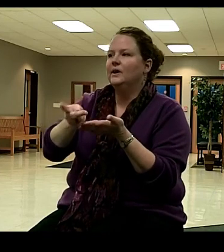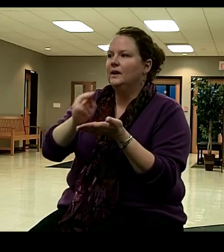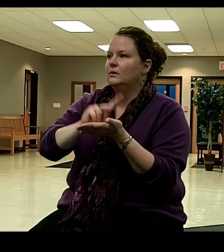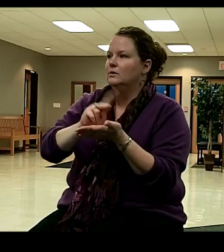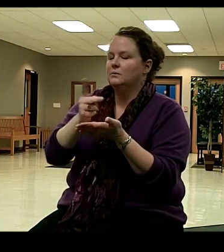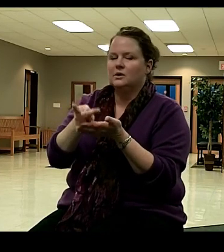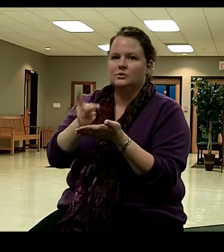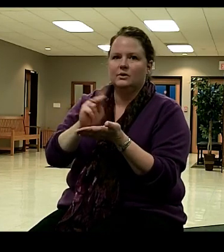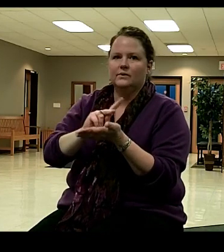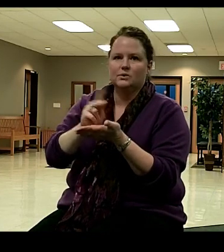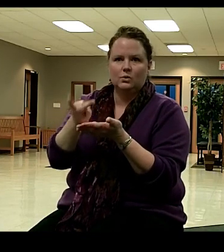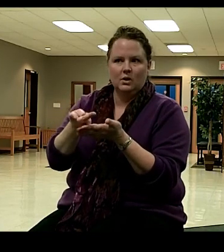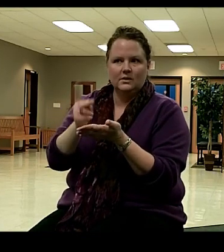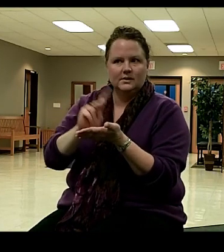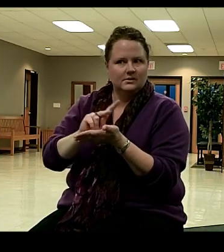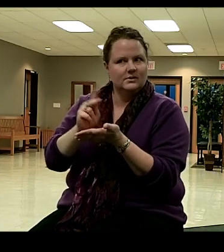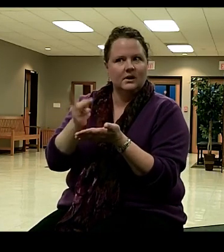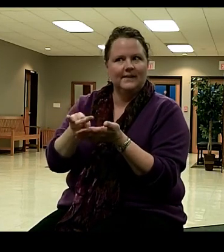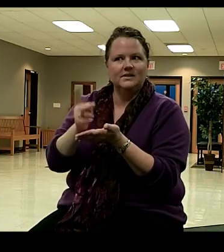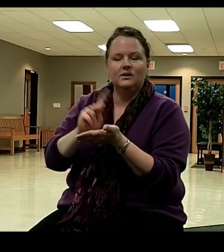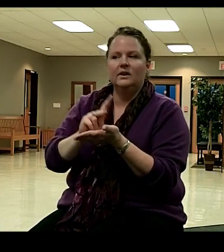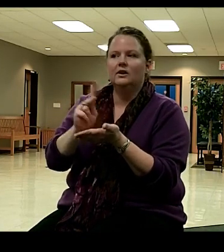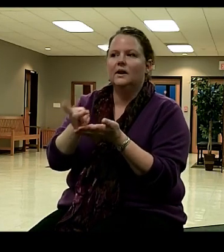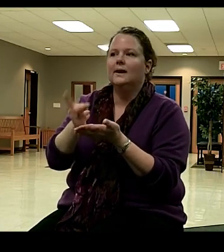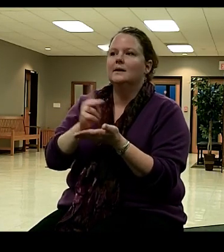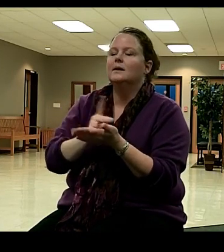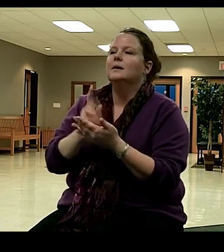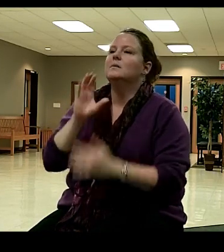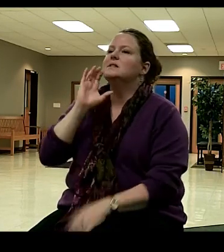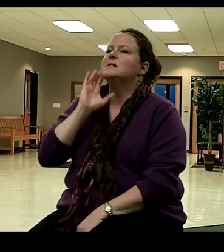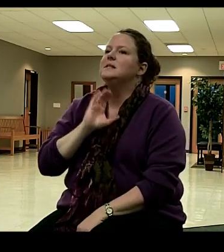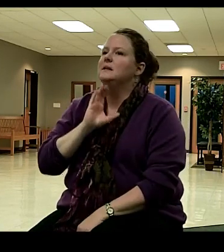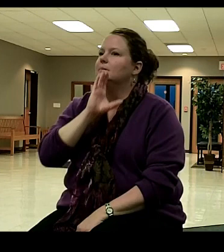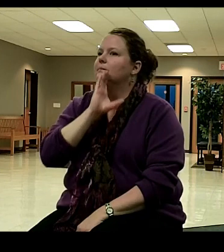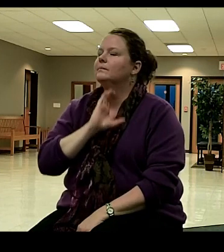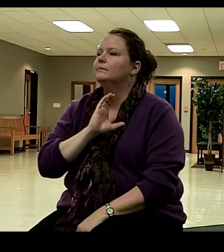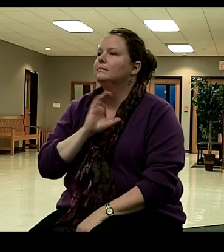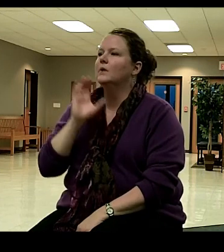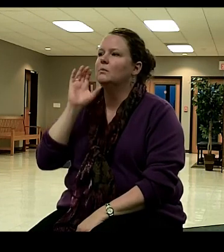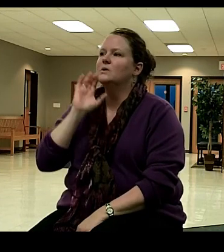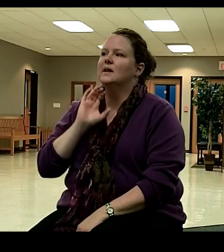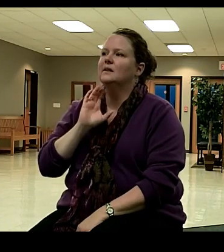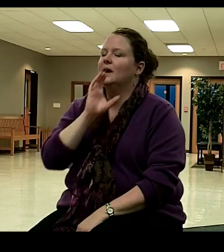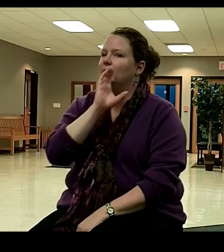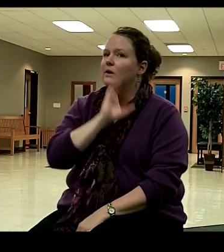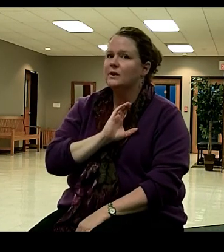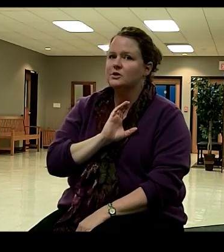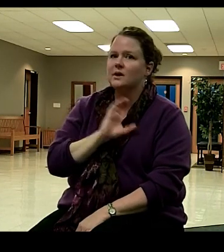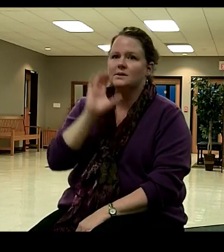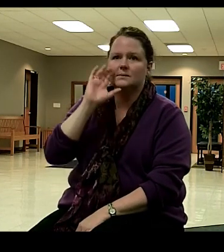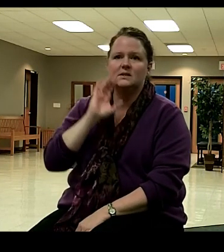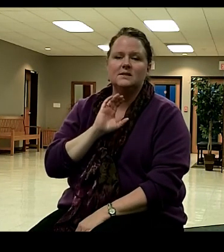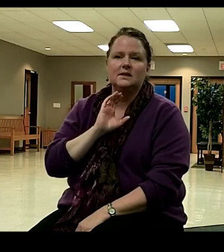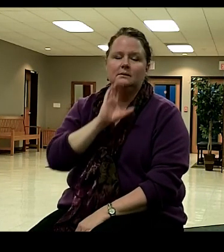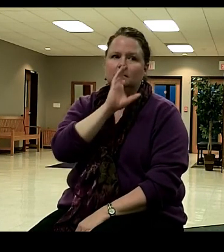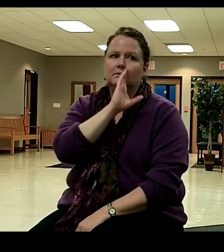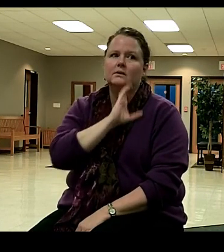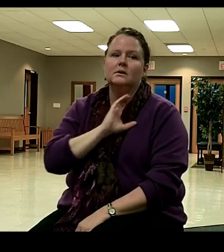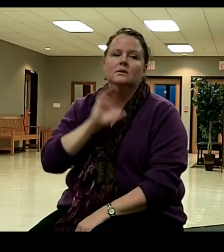Cafeteria, which I'm not sure if the school calls theirs a cafeteria or not, but it's a C on both sides, kind of like restaurant, except it's a C.